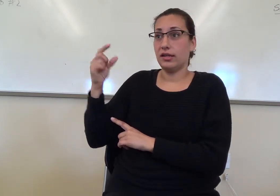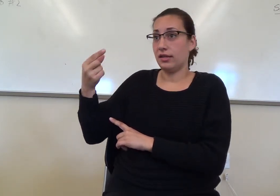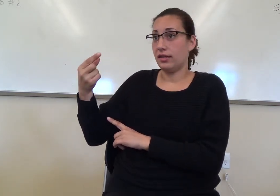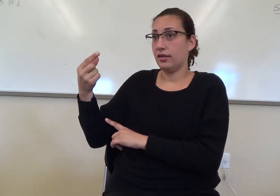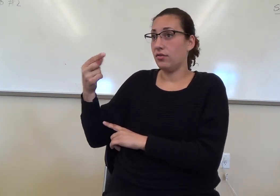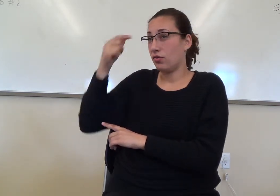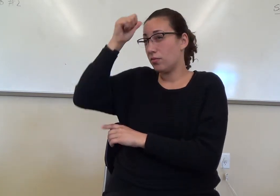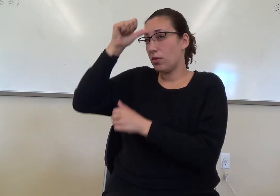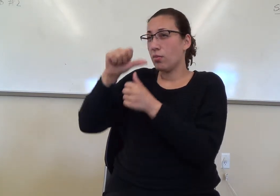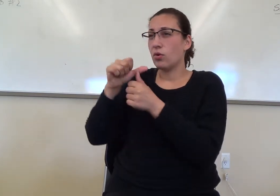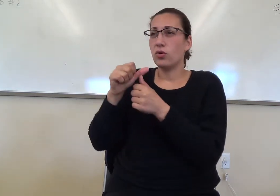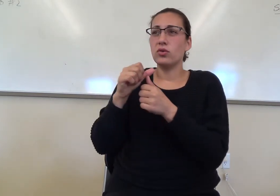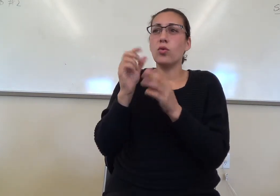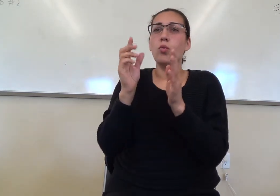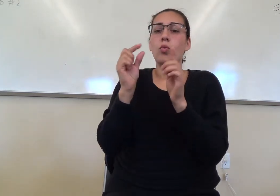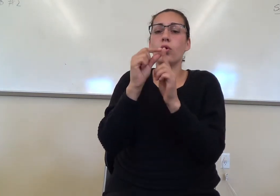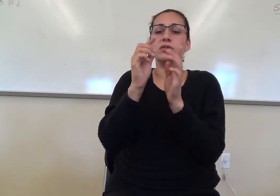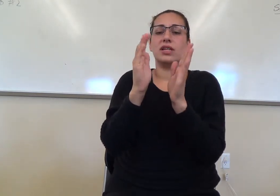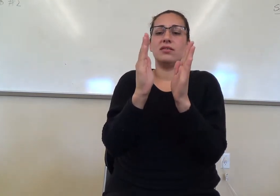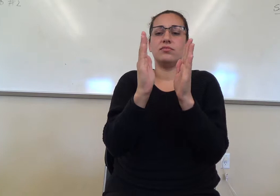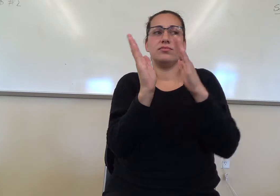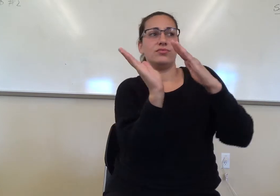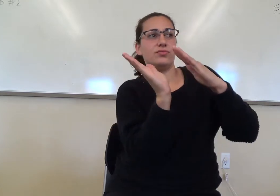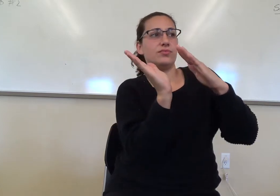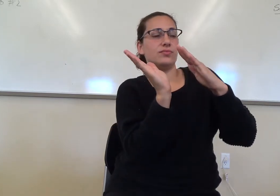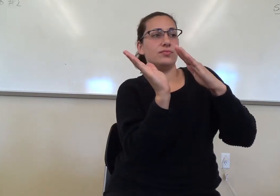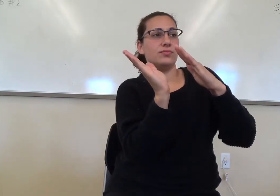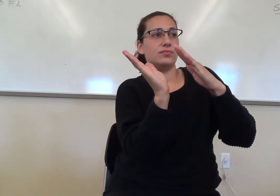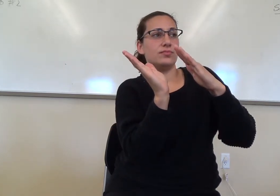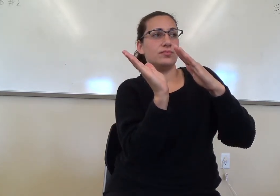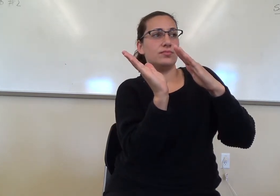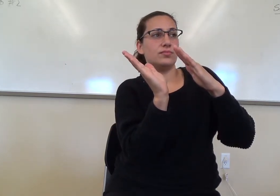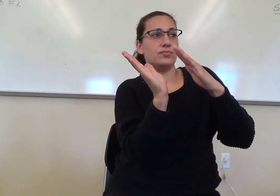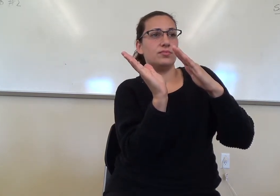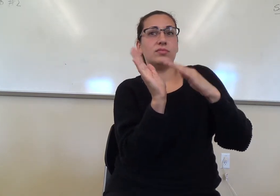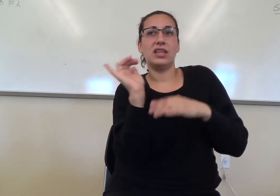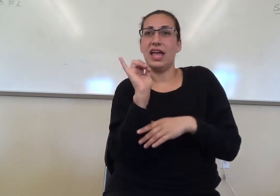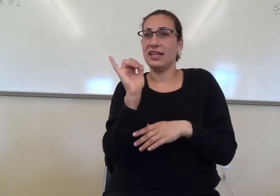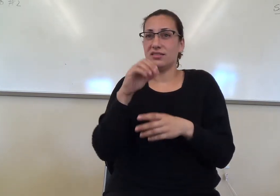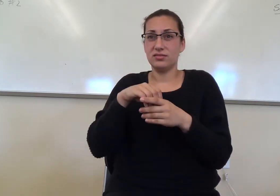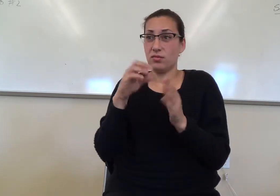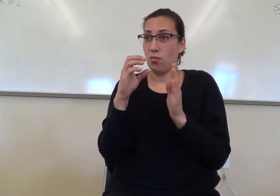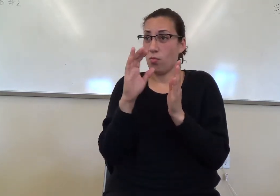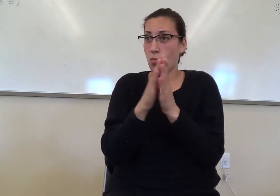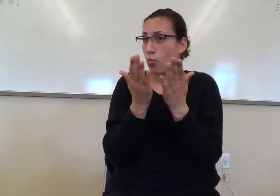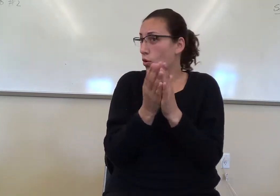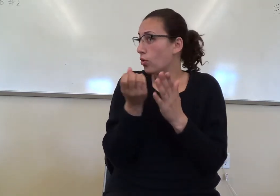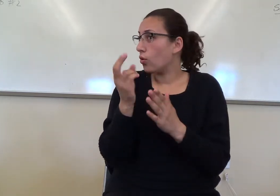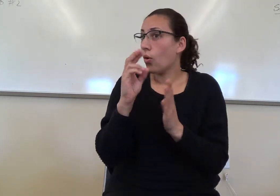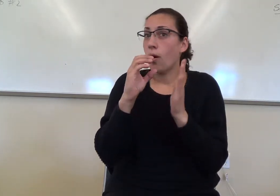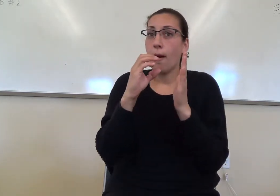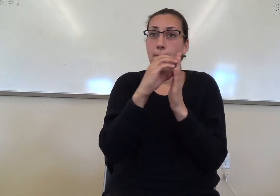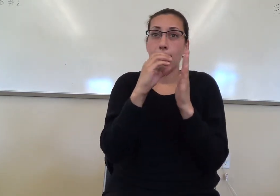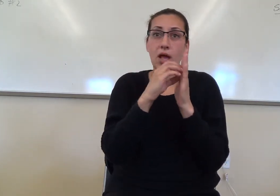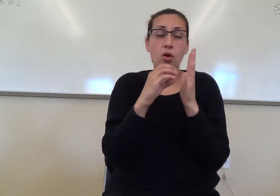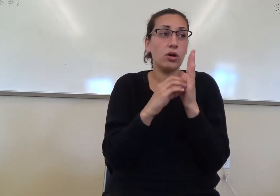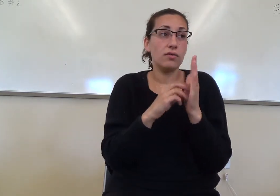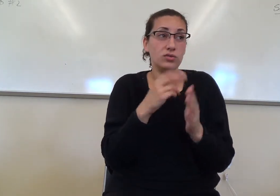word in a paragraph, especially in a textbook? If you find an italicized word,